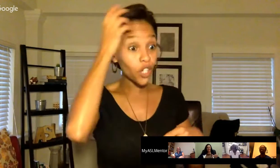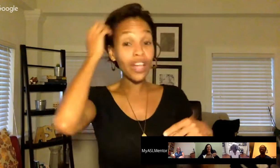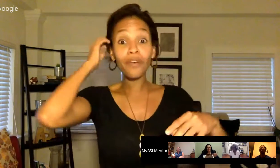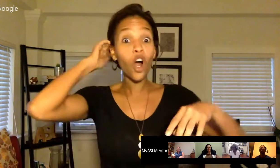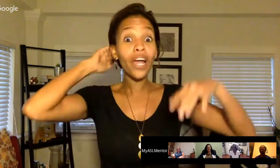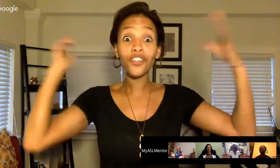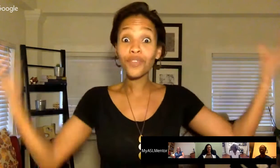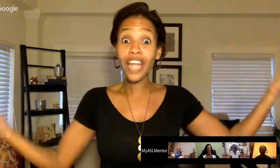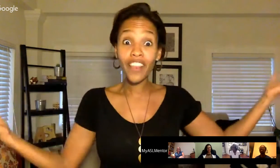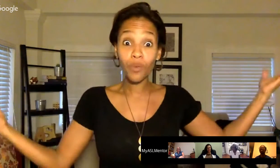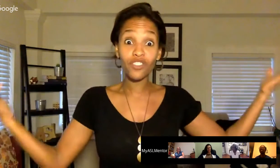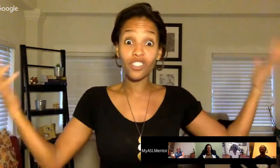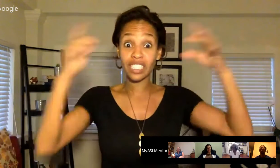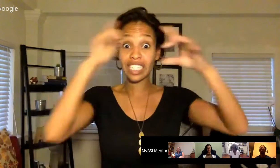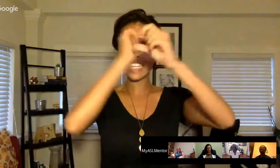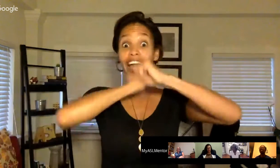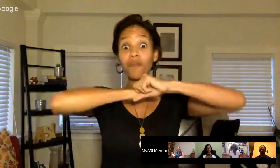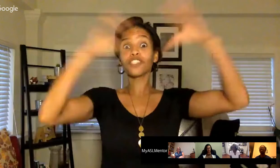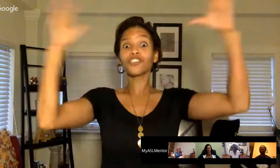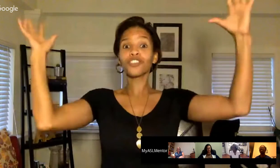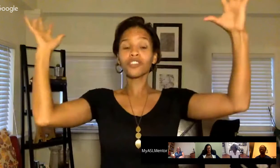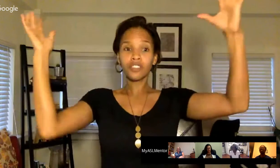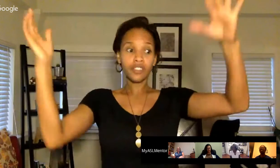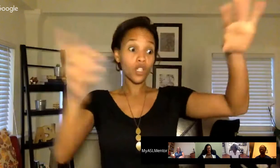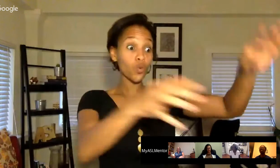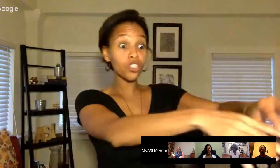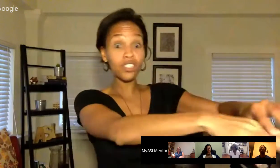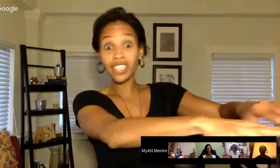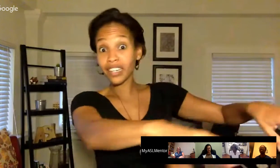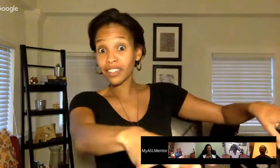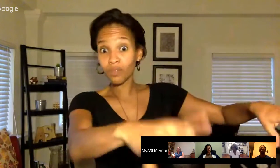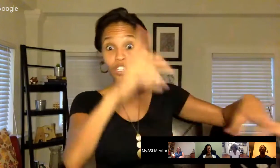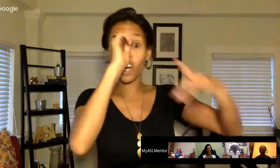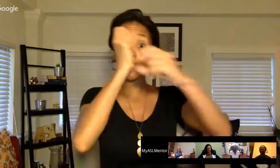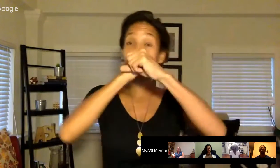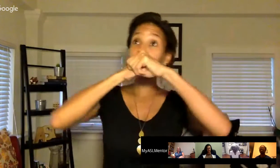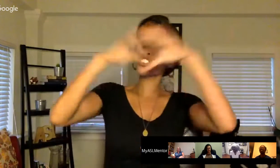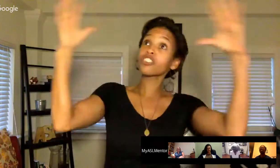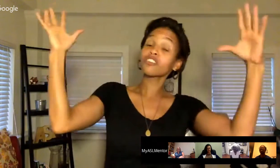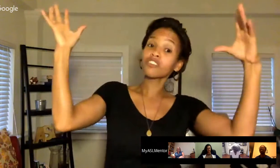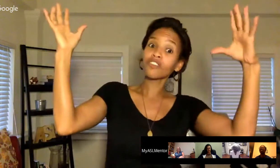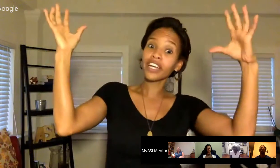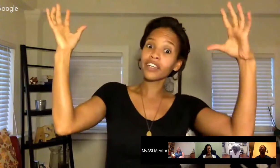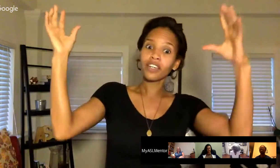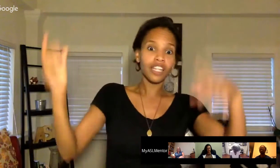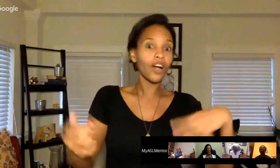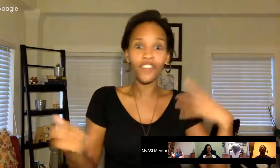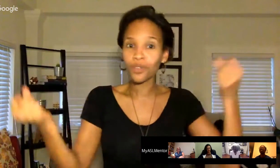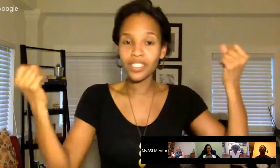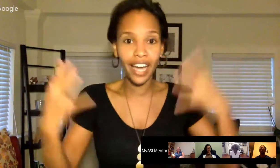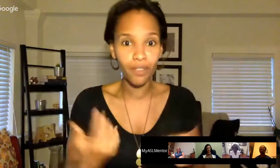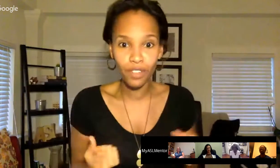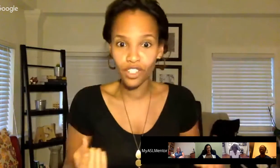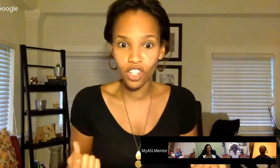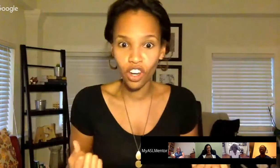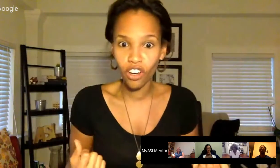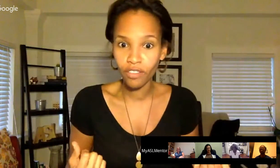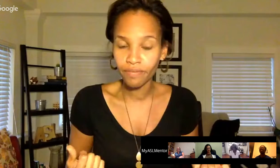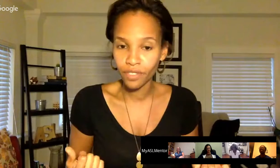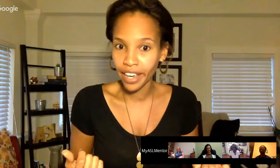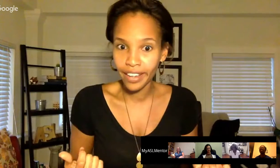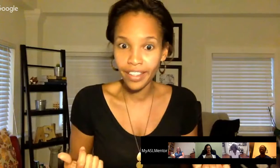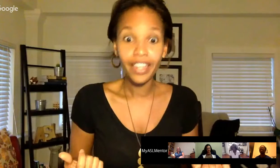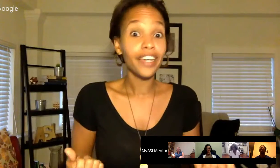So that all we have to do now that we've just seen that picture, the word said it, we saw the picture, right? Now all we have to do is sign what we just